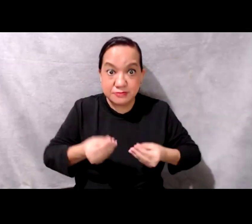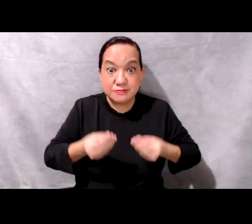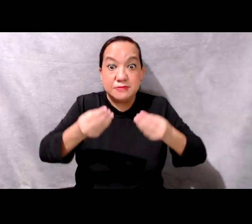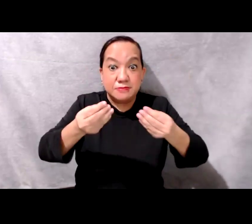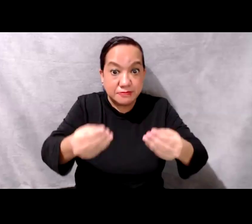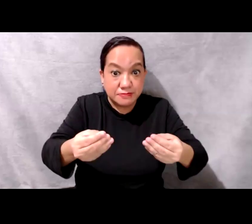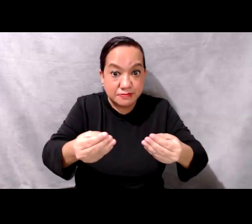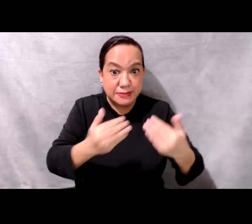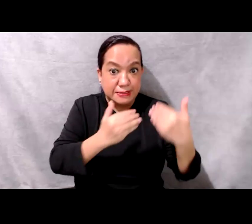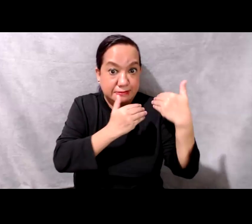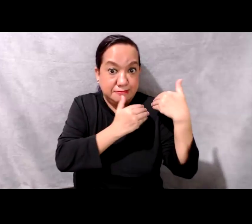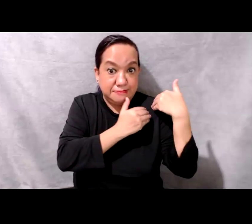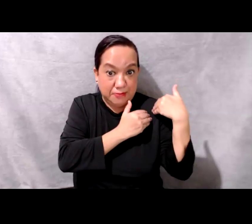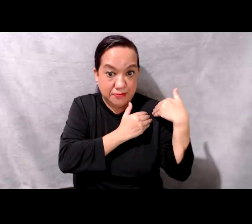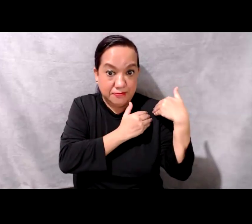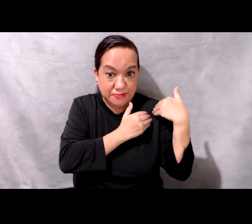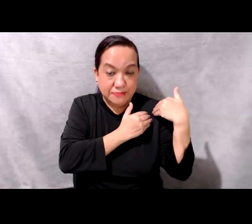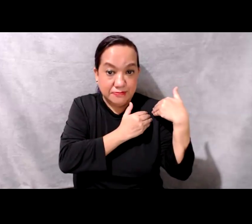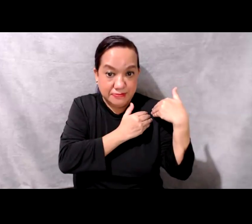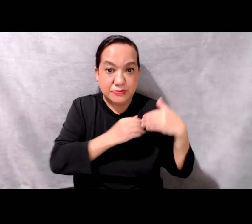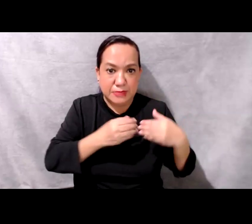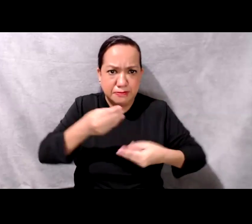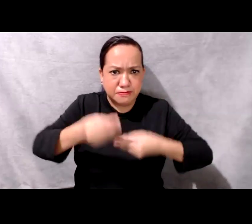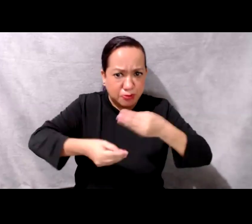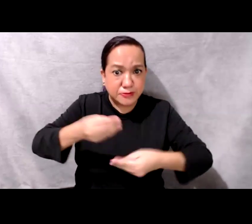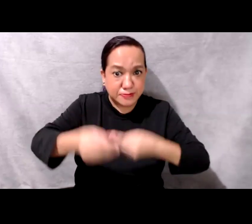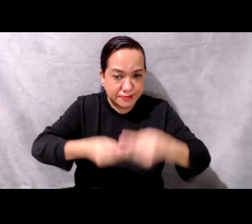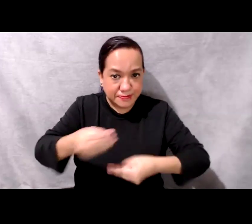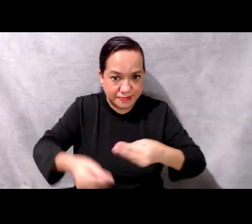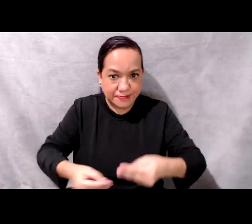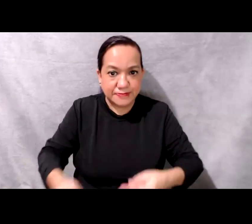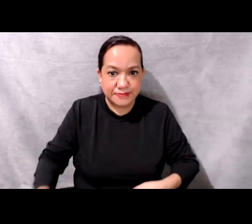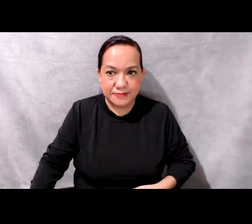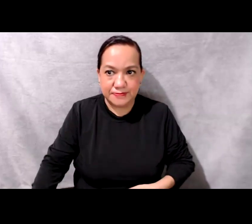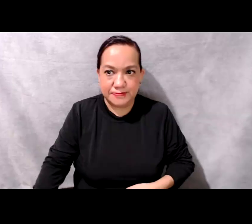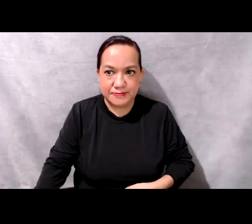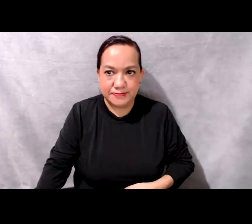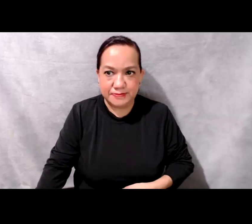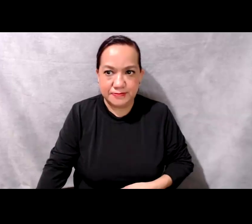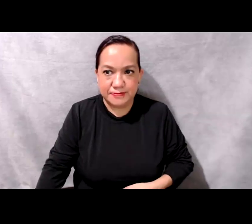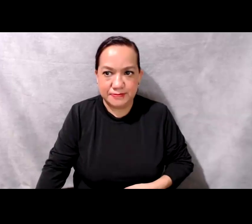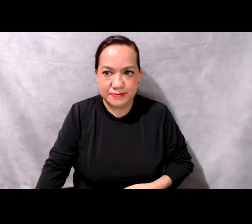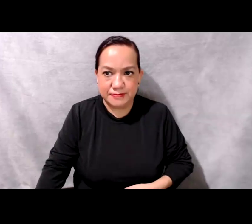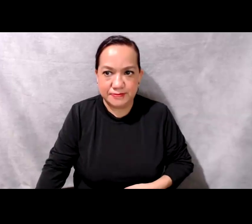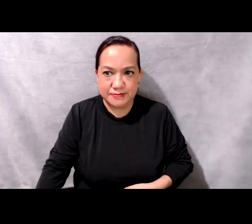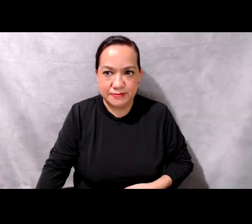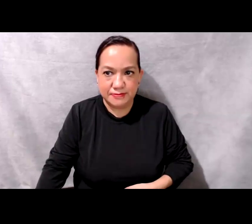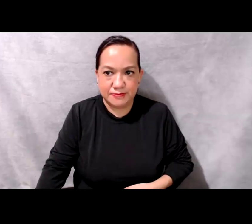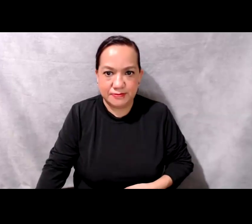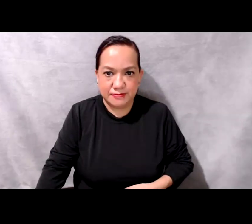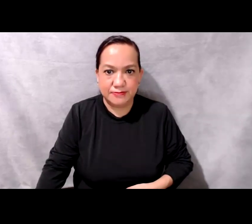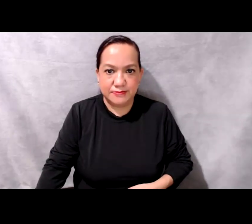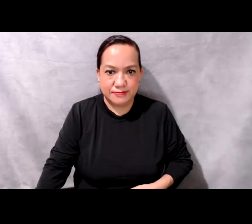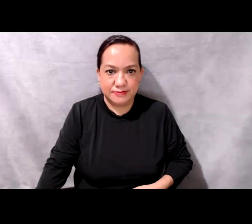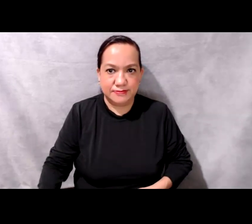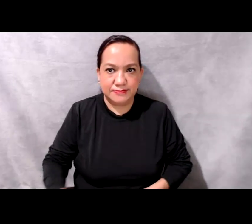Thank you, Prabin. I'd like to hand it over back to our panelists for responses to